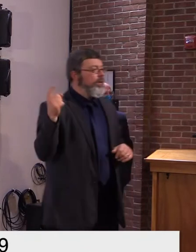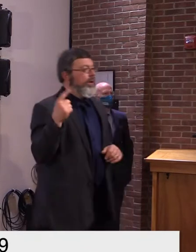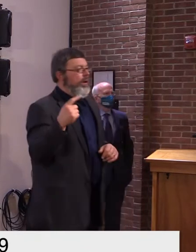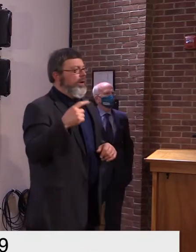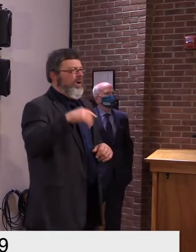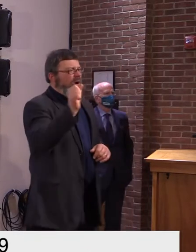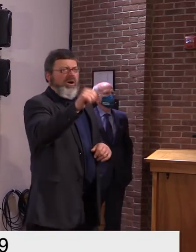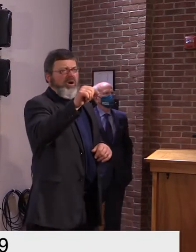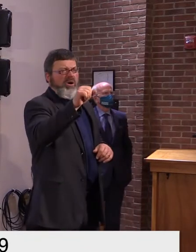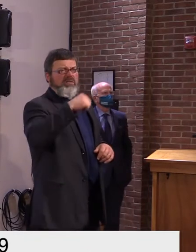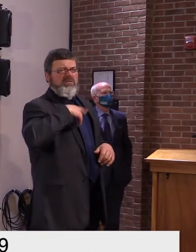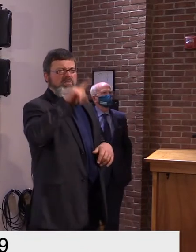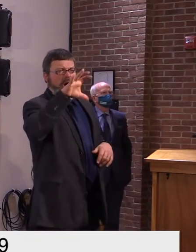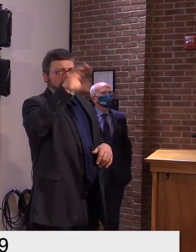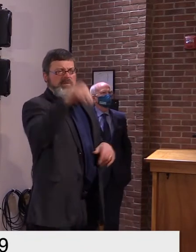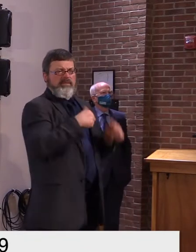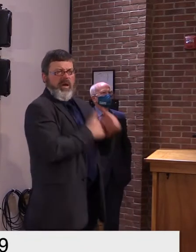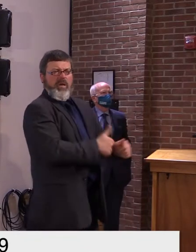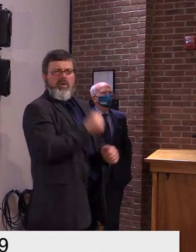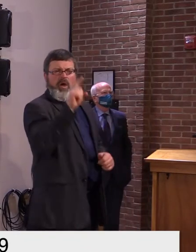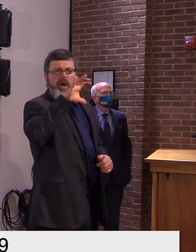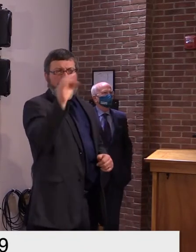group is priority group 1B.